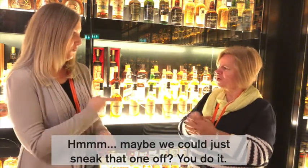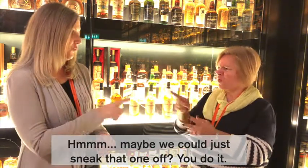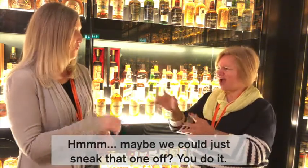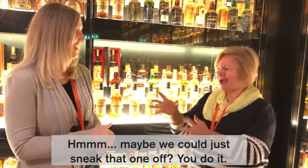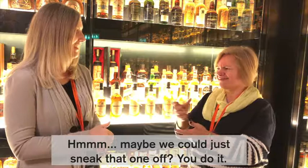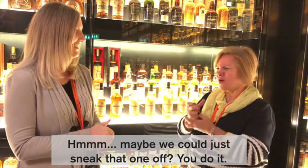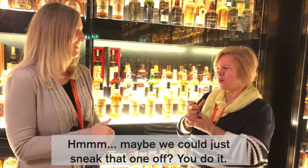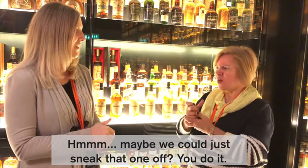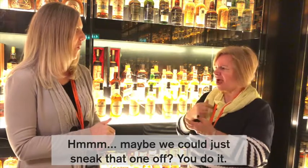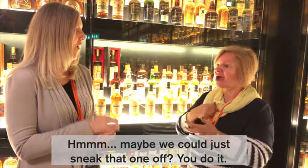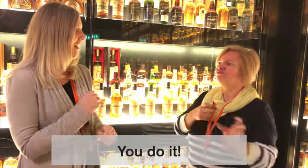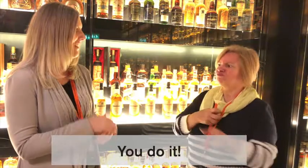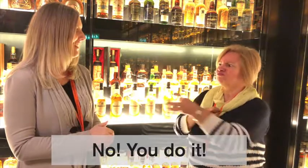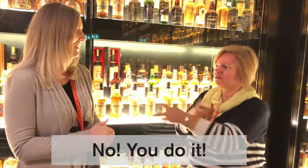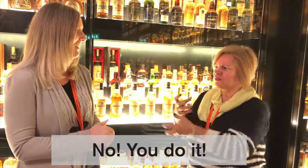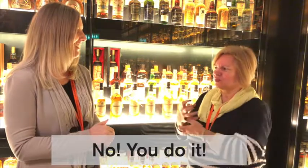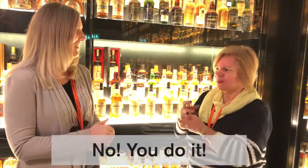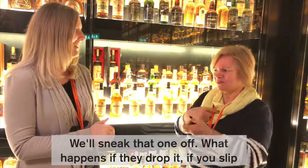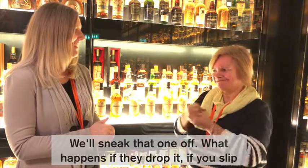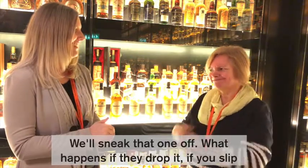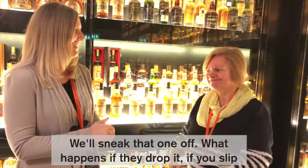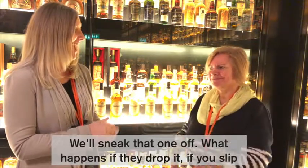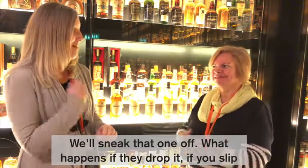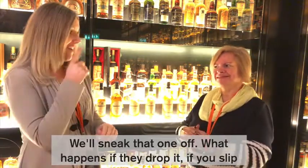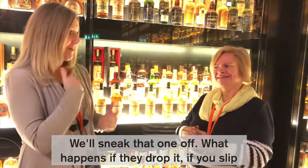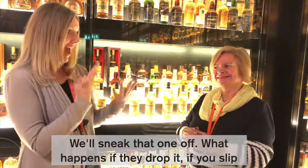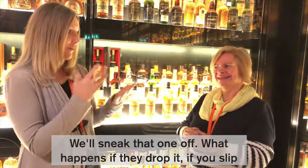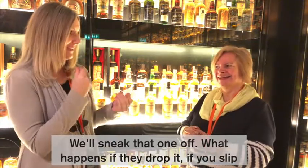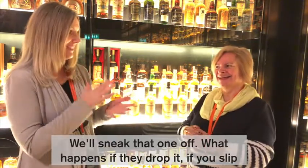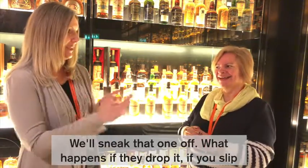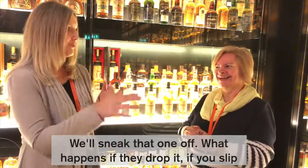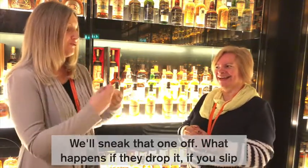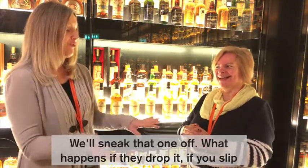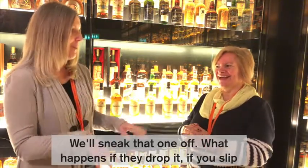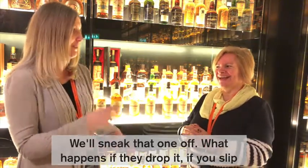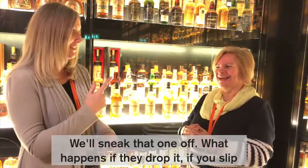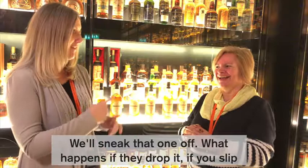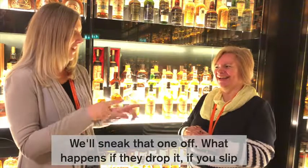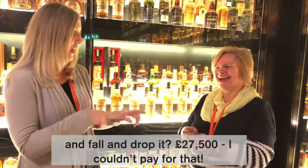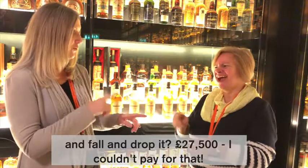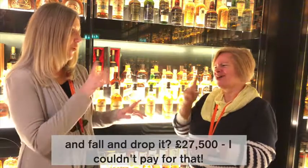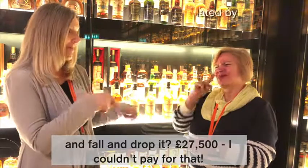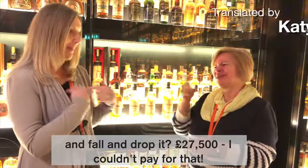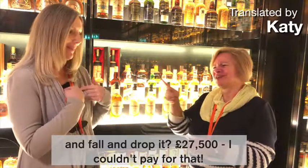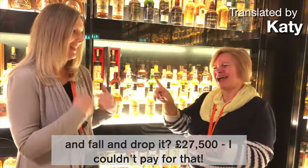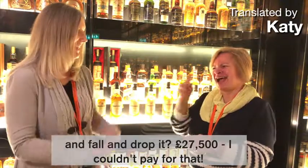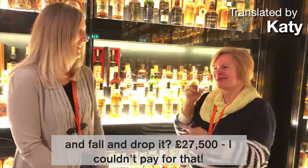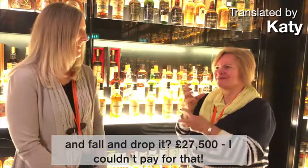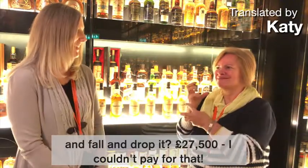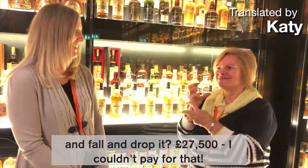sneak that one off, you do it, you do it, no, you do it, we'll sneak that one off. What happens if they drop it, if you slip and fall and drop it, 27